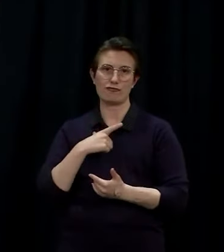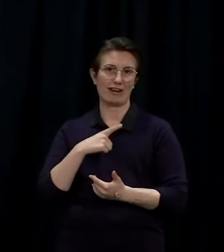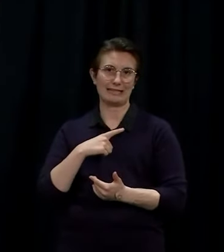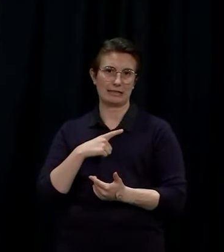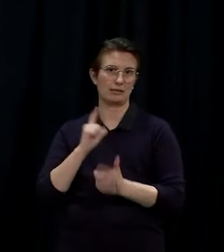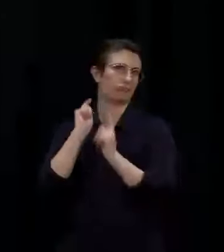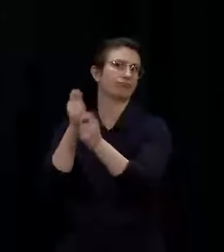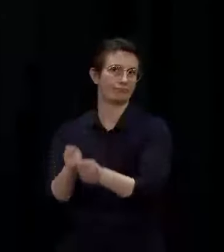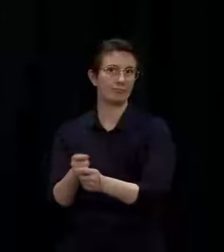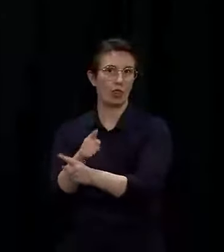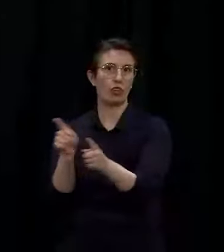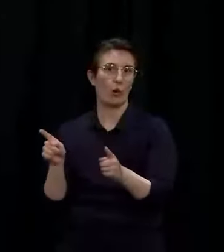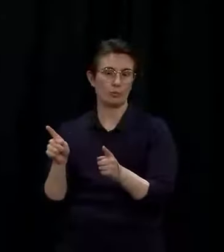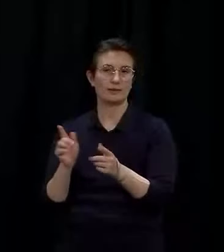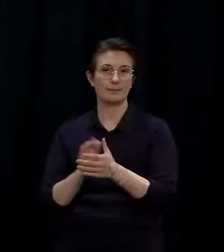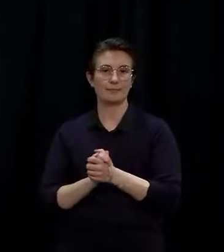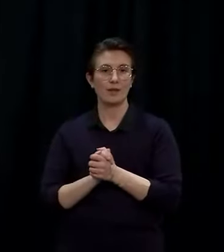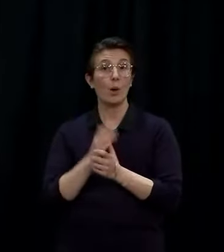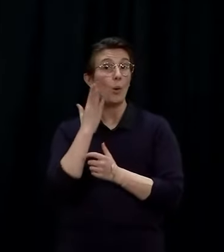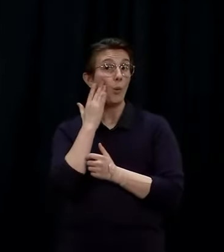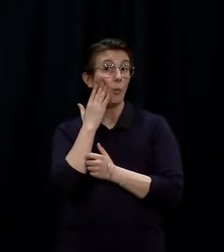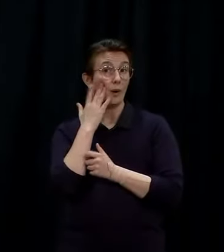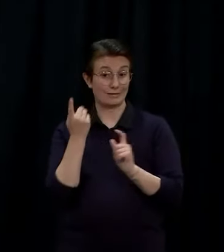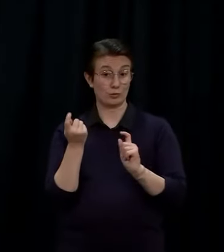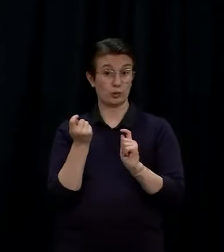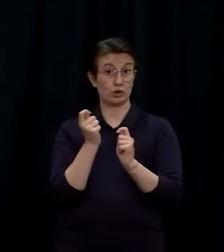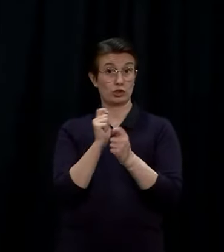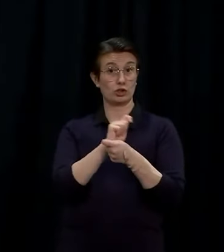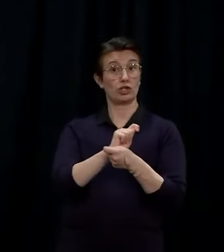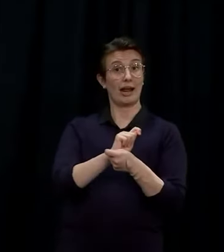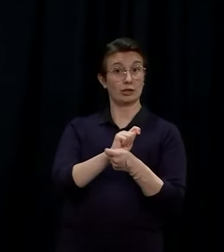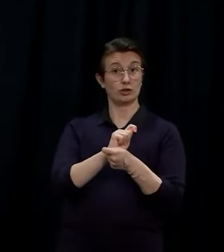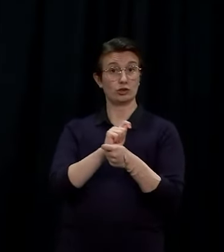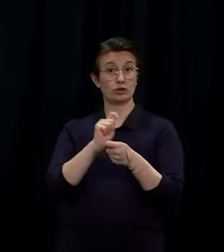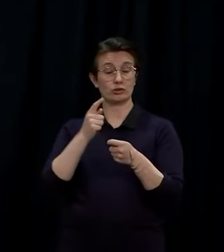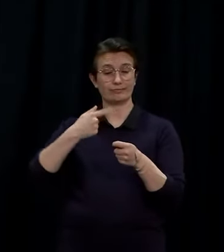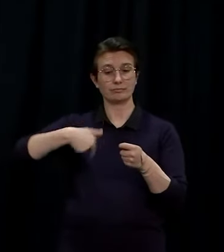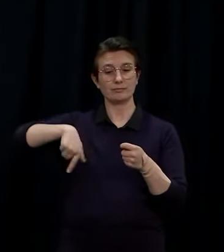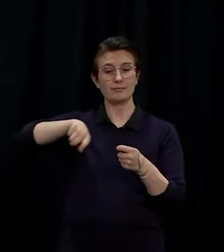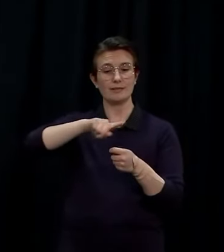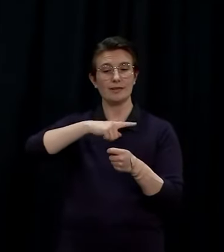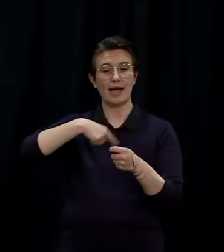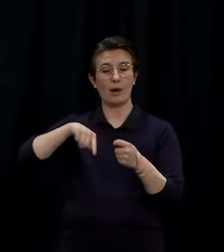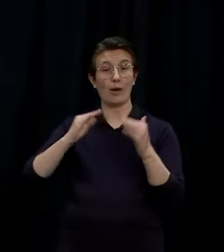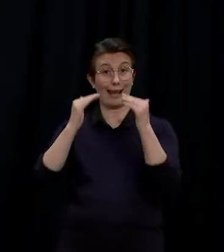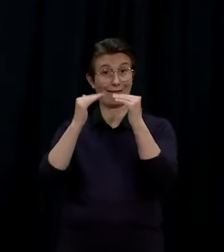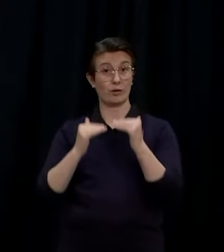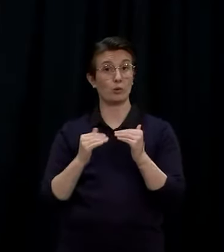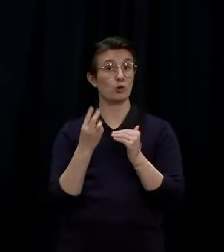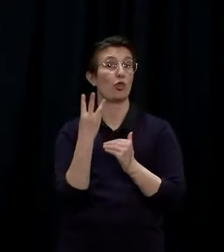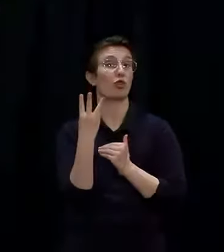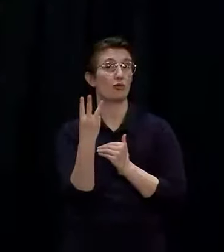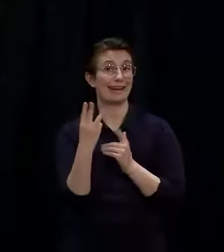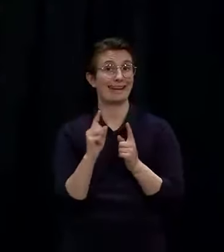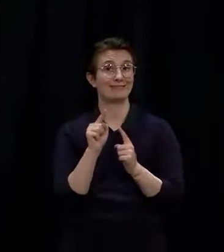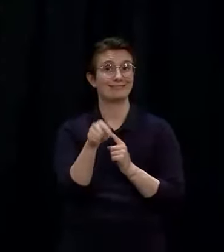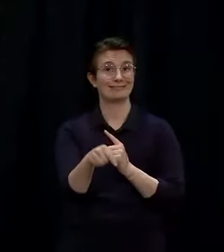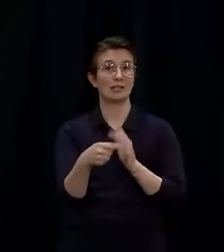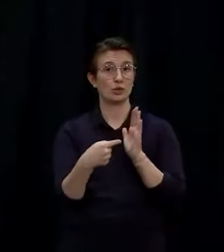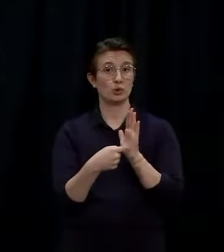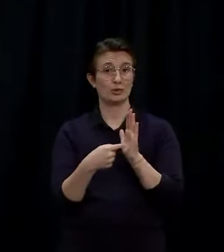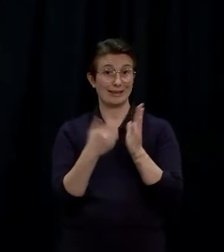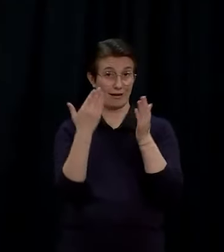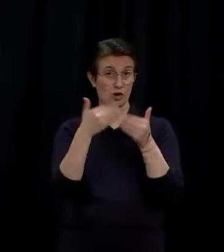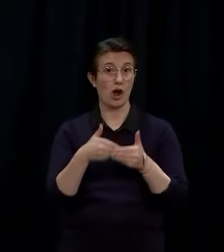next week, we will reactivate the boundary south of Auckland that we used in February, which took in all of the Auckland region,